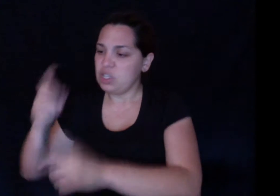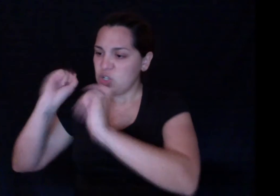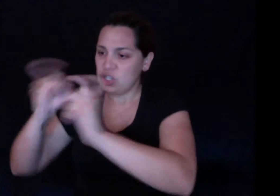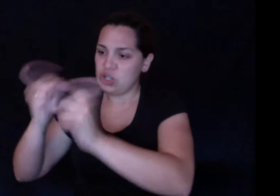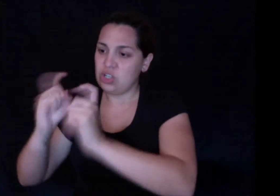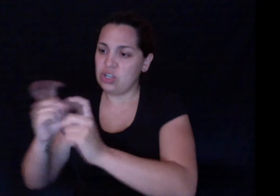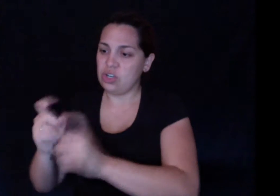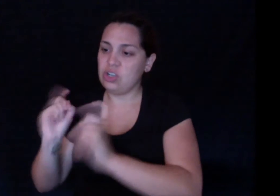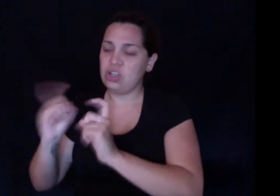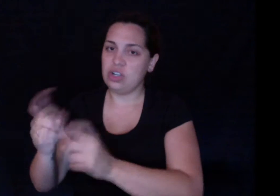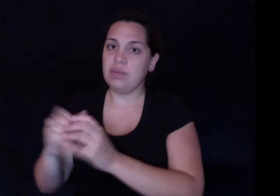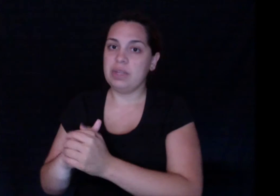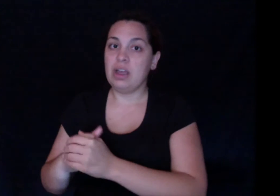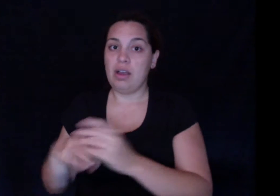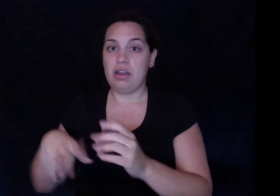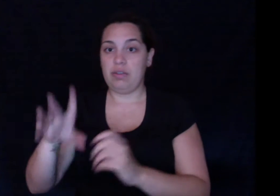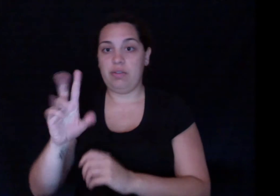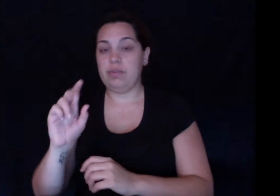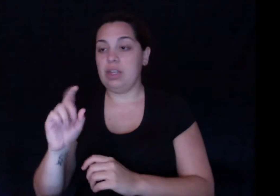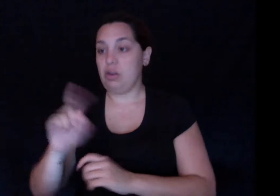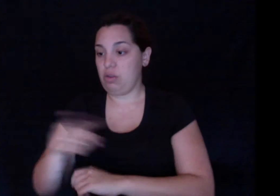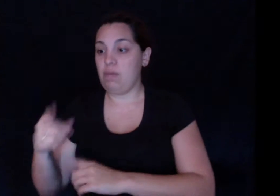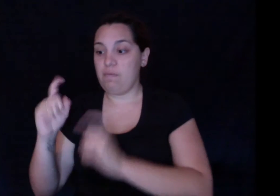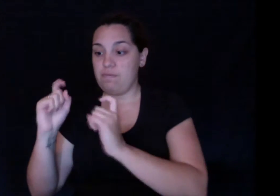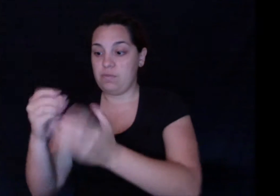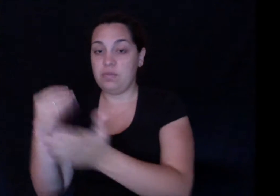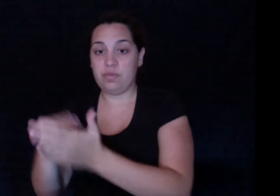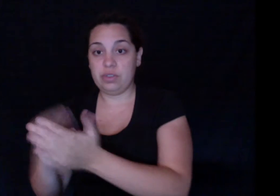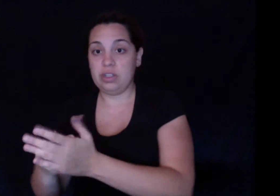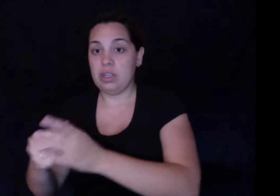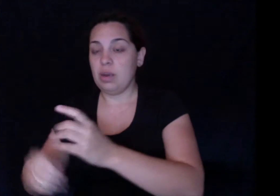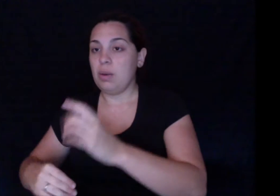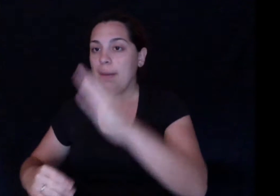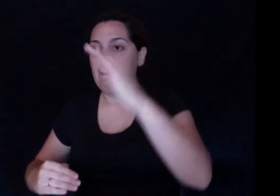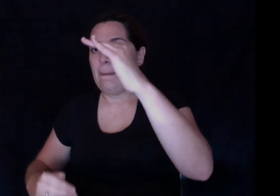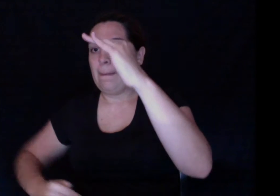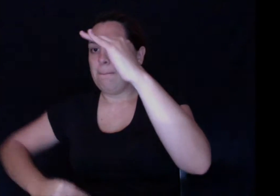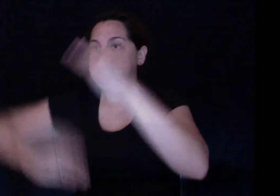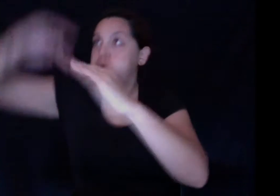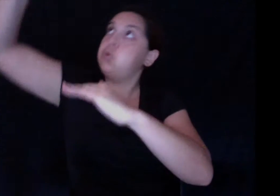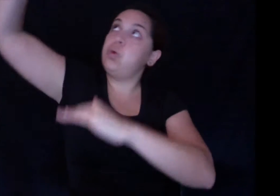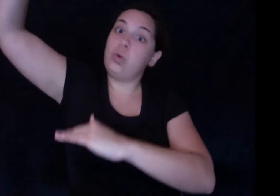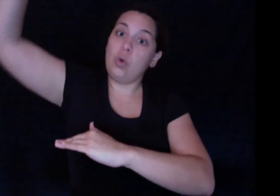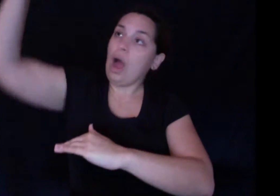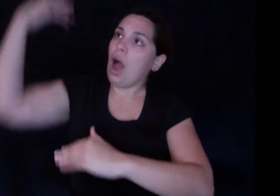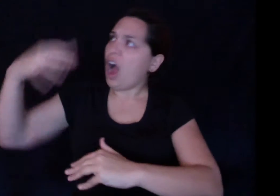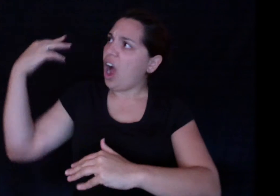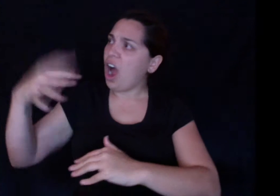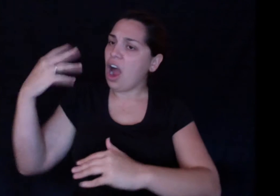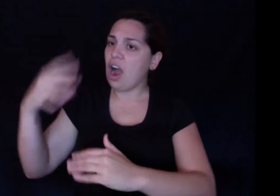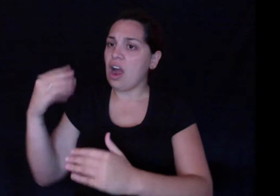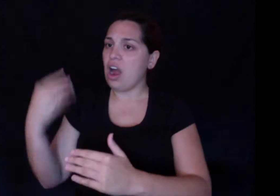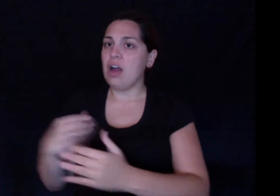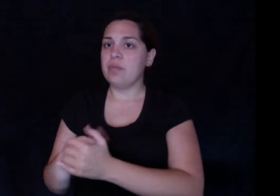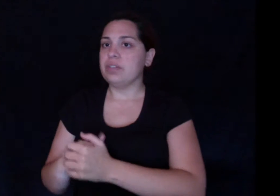thing. It said like you have less than a 1% chance of ever being picked, and like that's of like the 2%